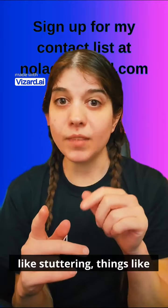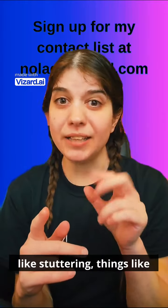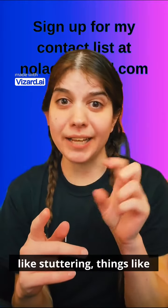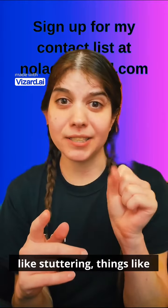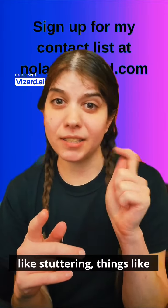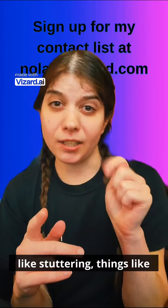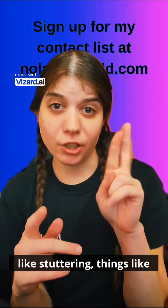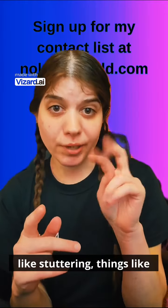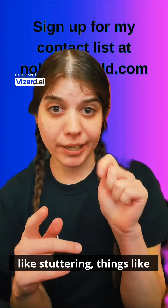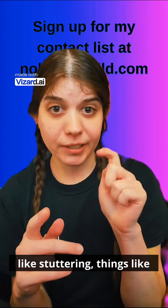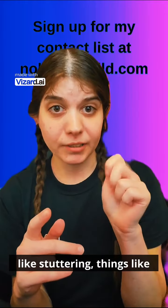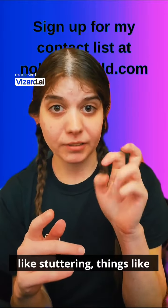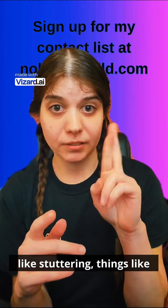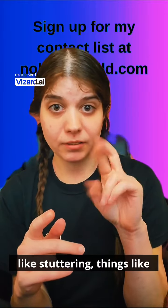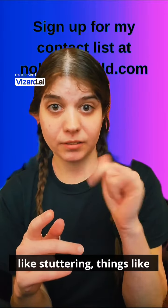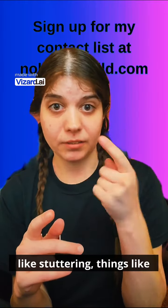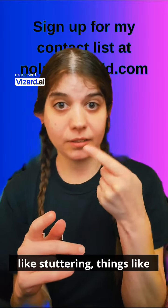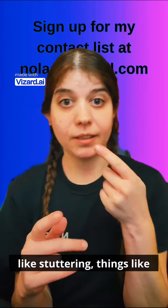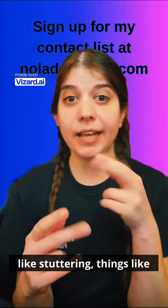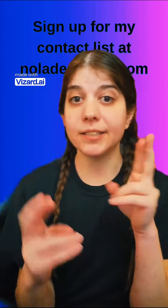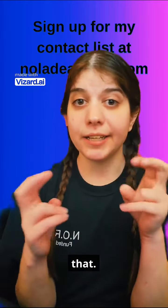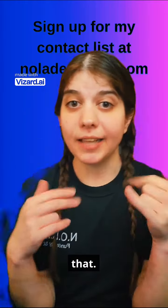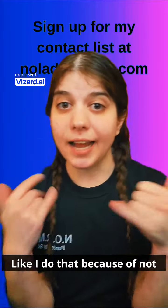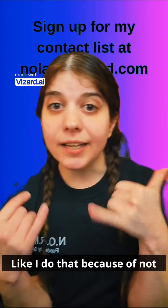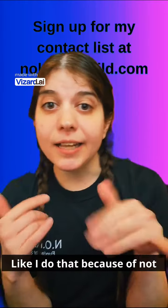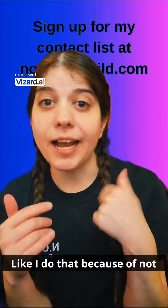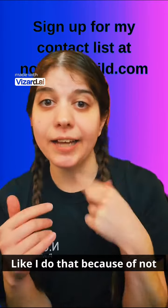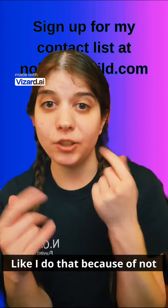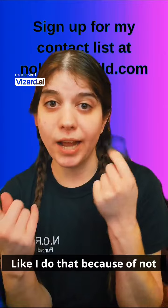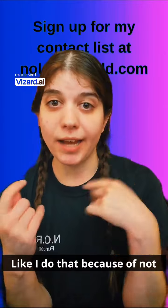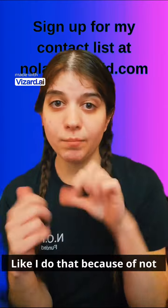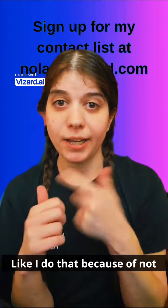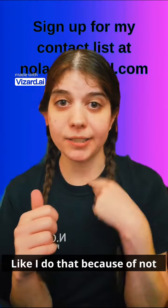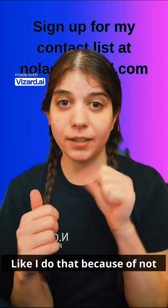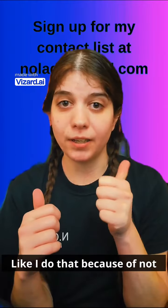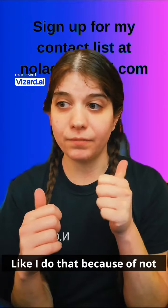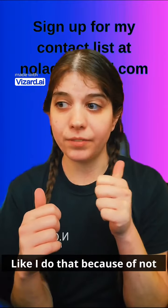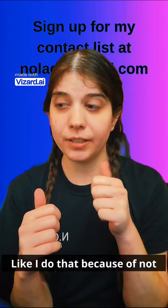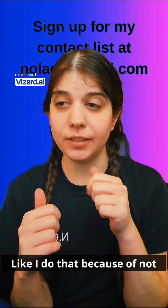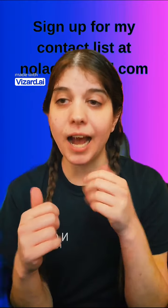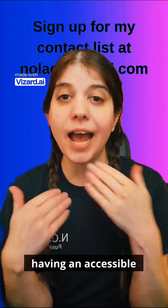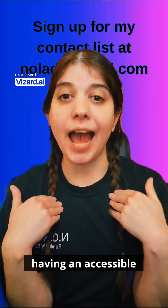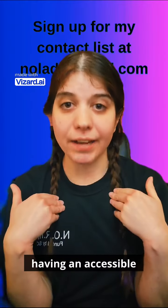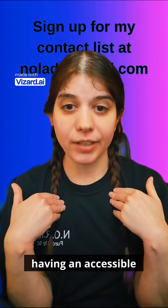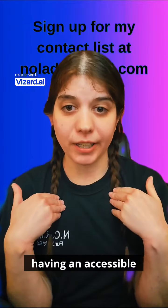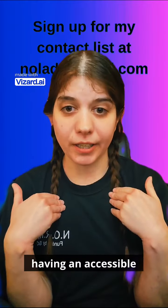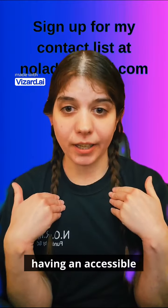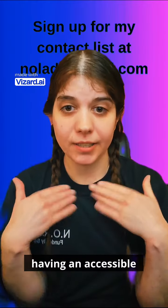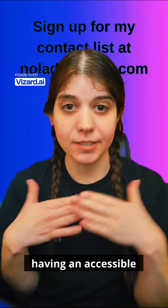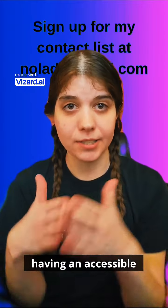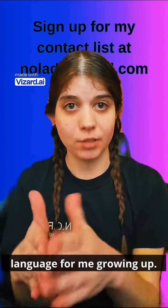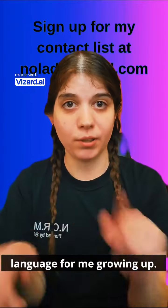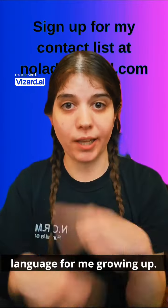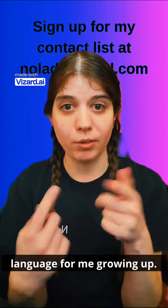like stuttering, things like that. Like, I do that because of not having an accessible language for